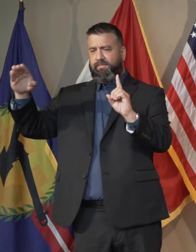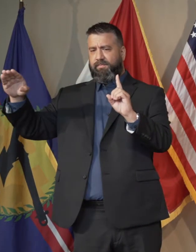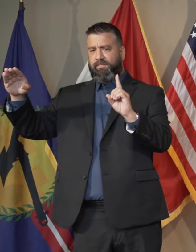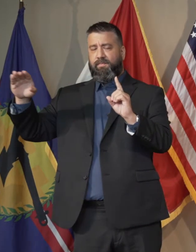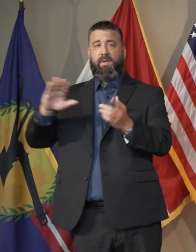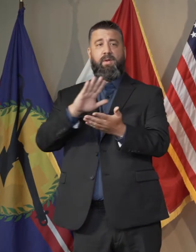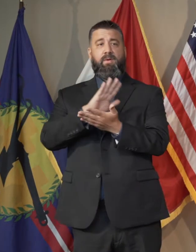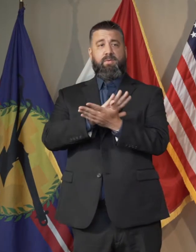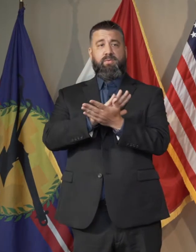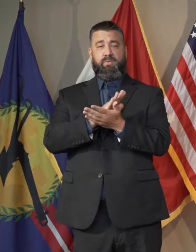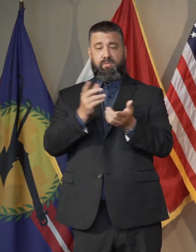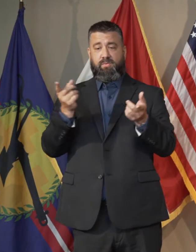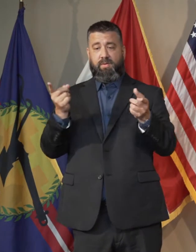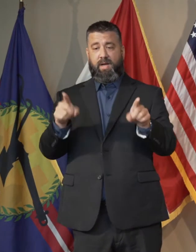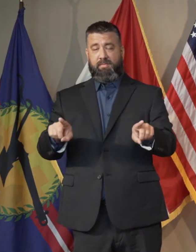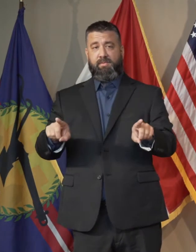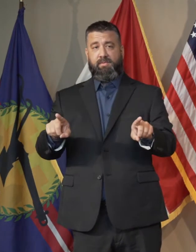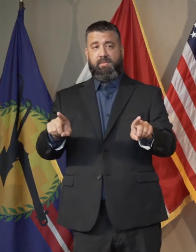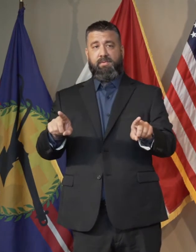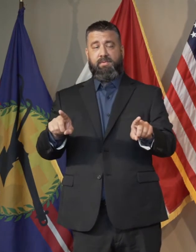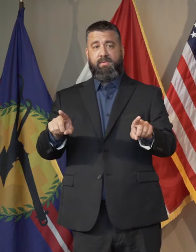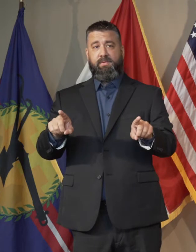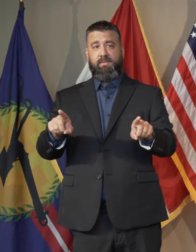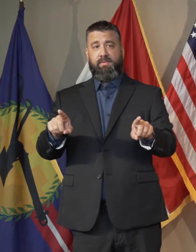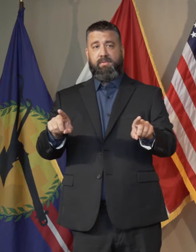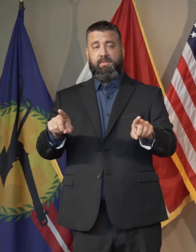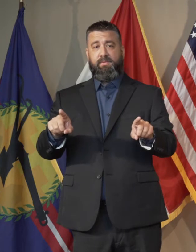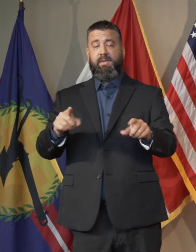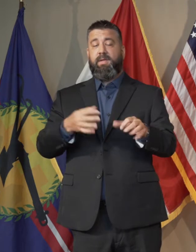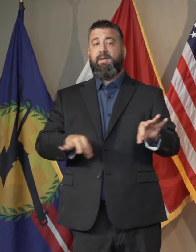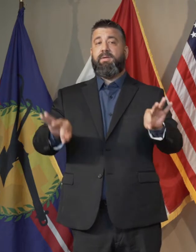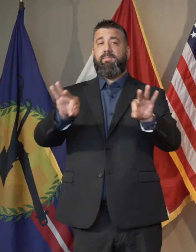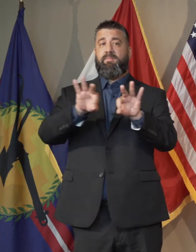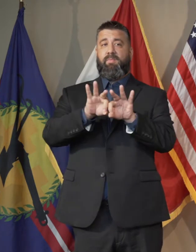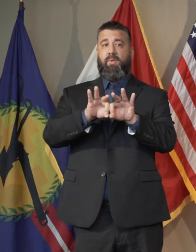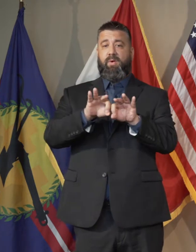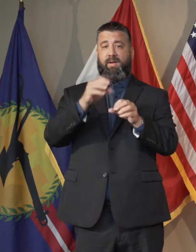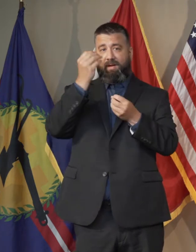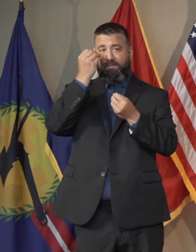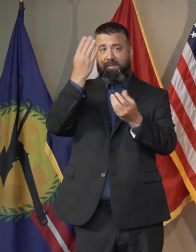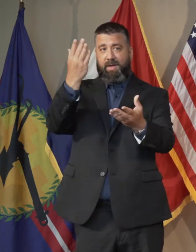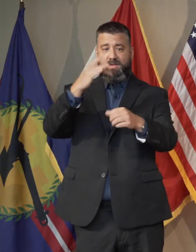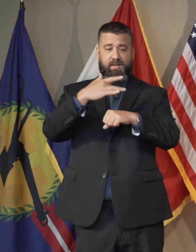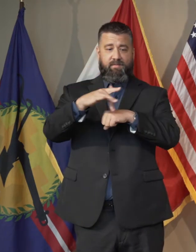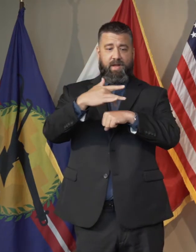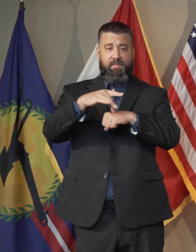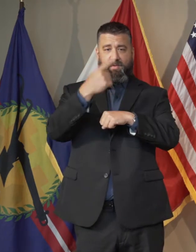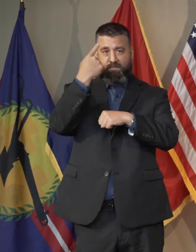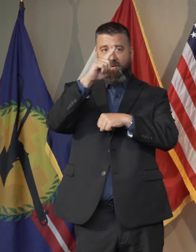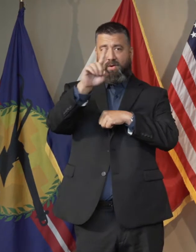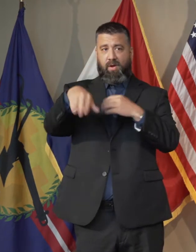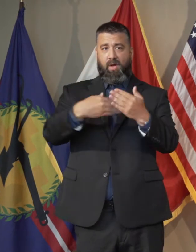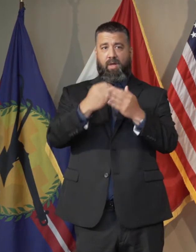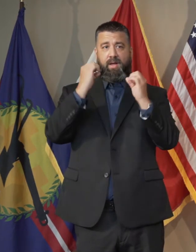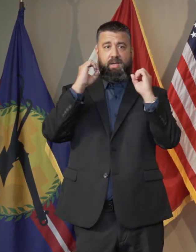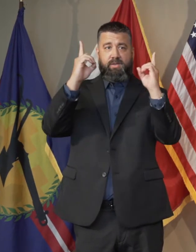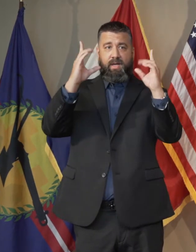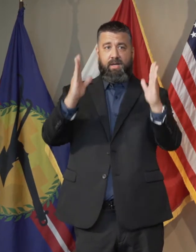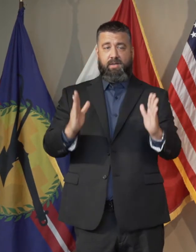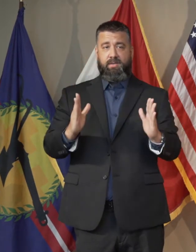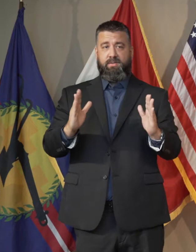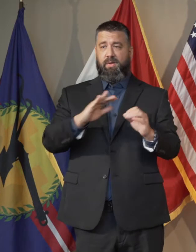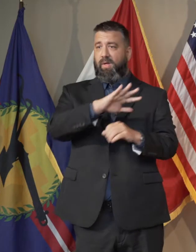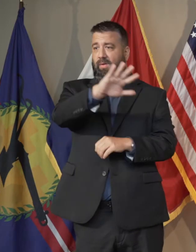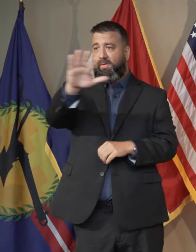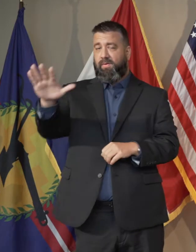With school underway in various forms, it's important to make this level of information available to educators across the county so they